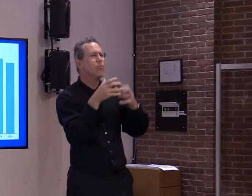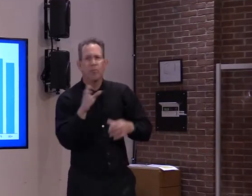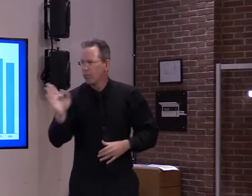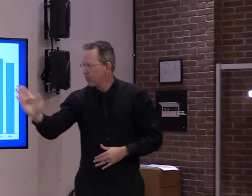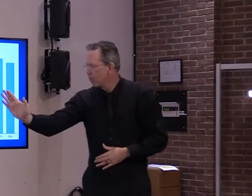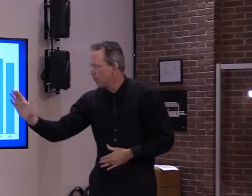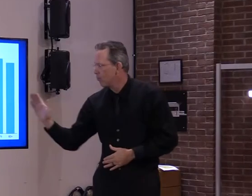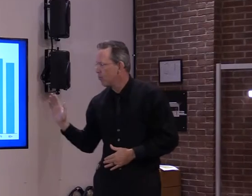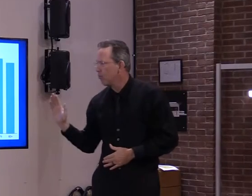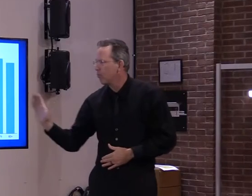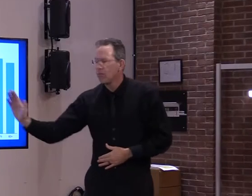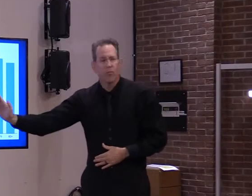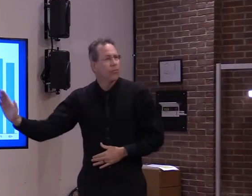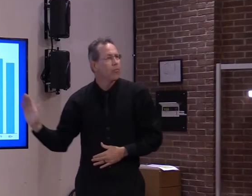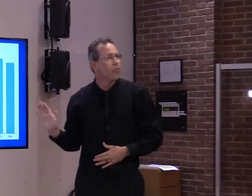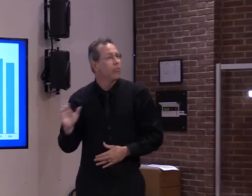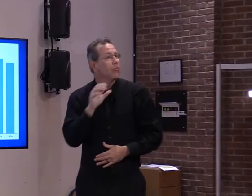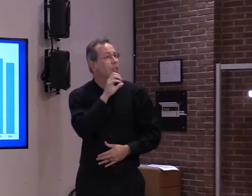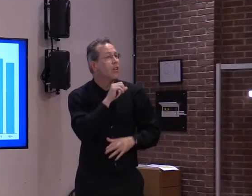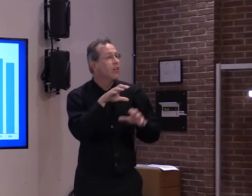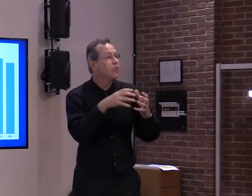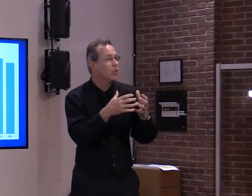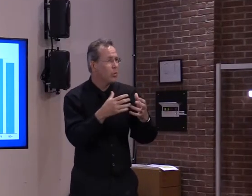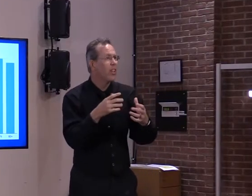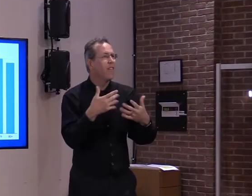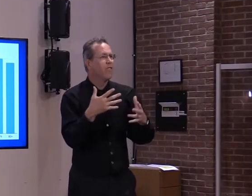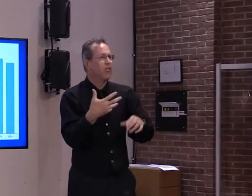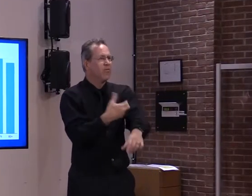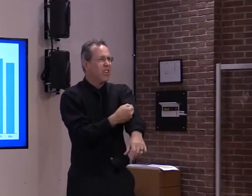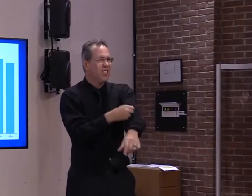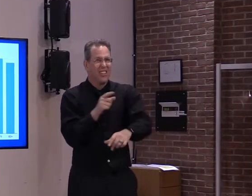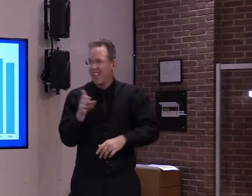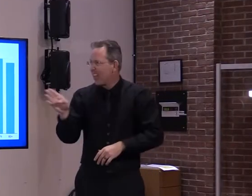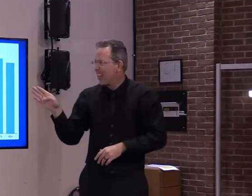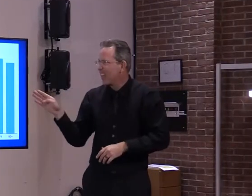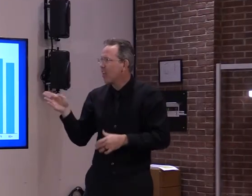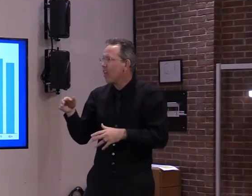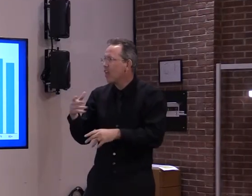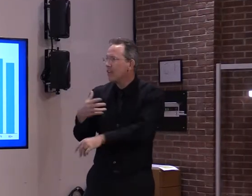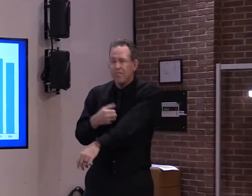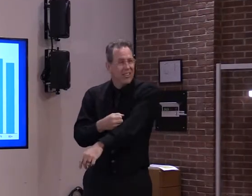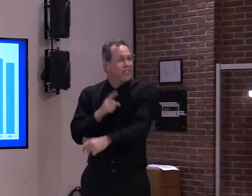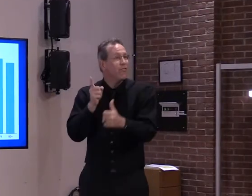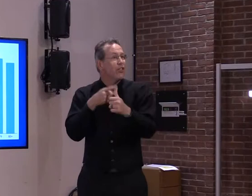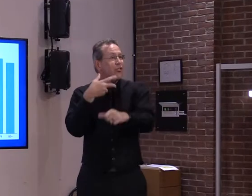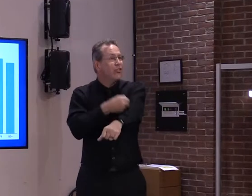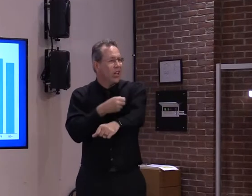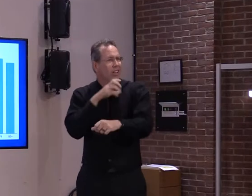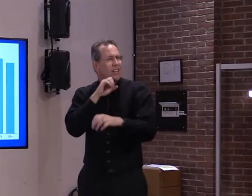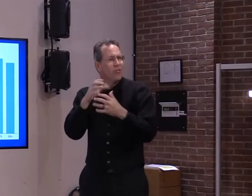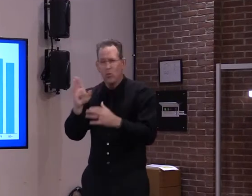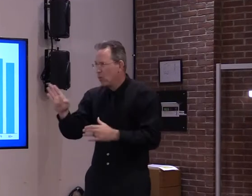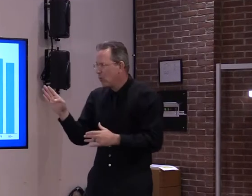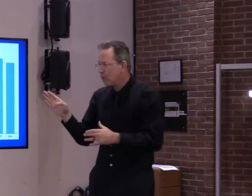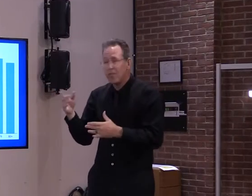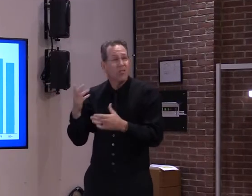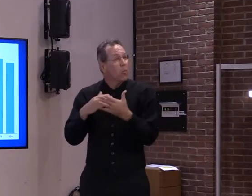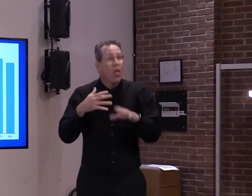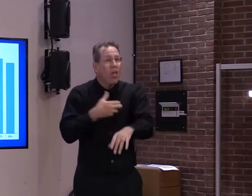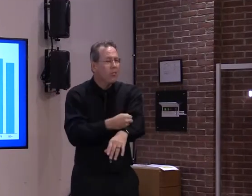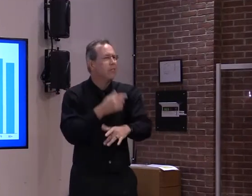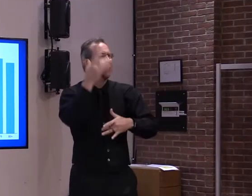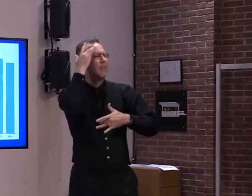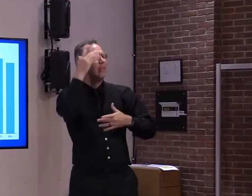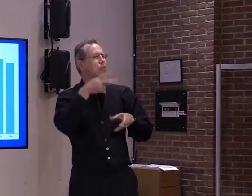are fully vaccinated, having received both doses, are receiving the highest protection from this variant as well. So when you look at the vaccination